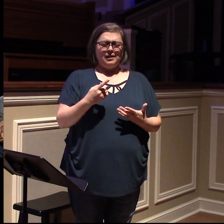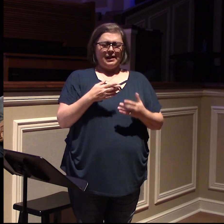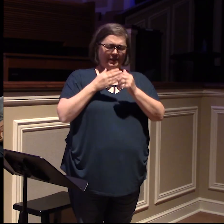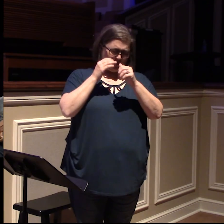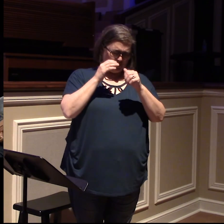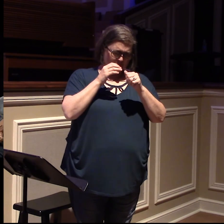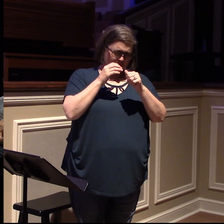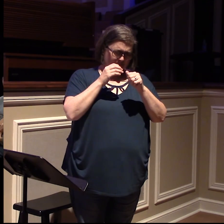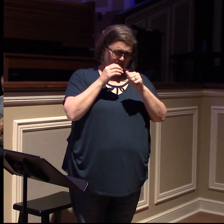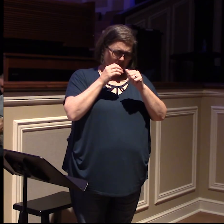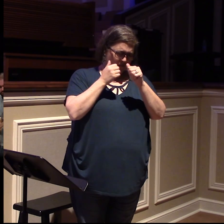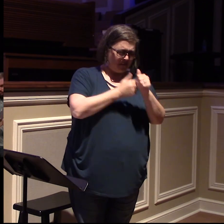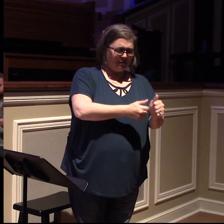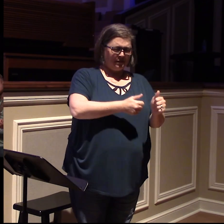home?